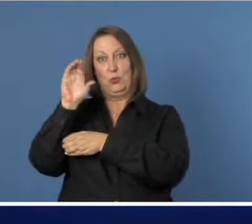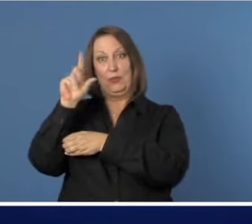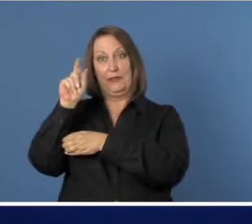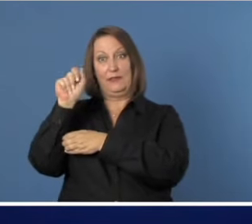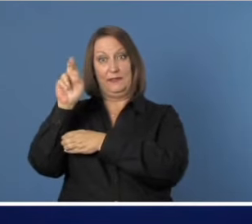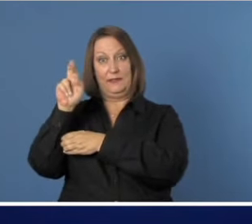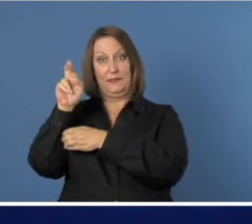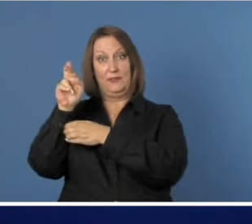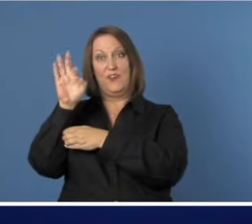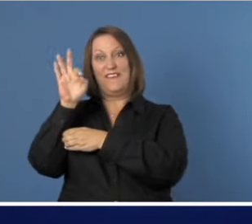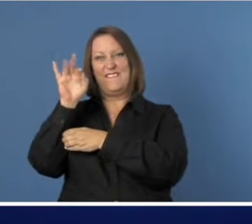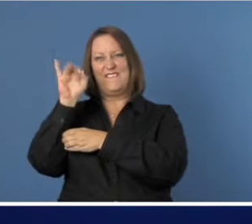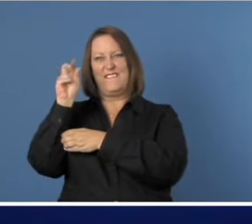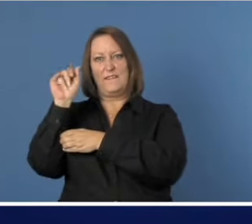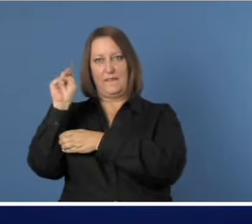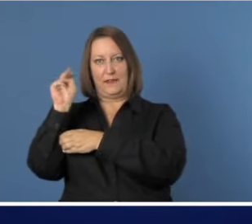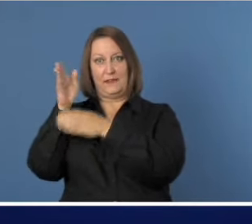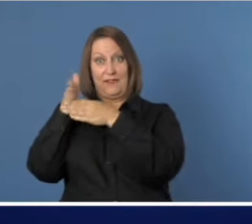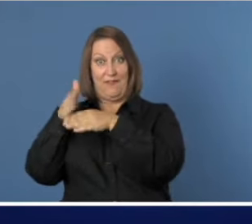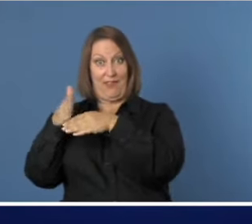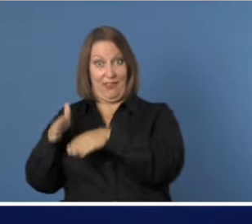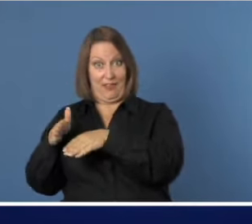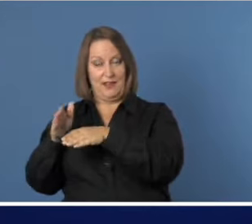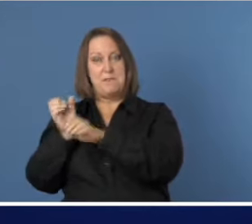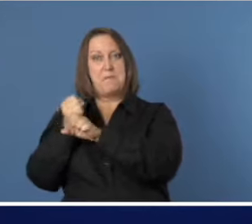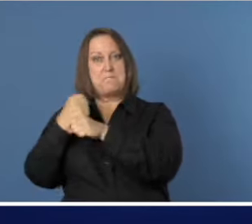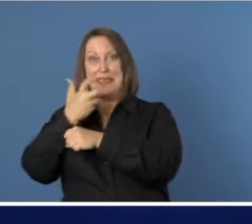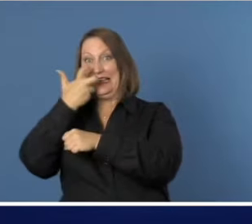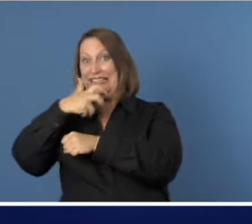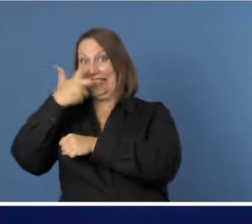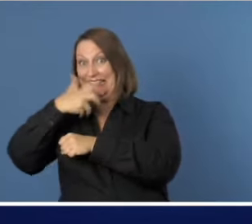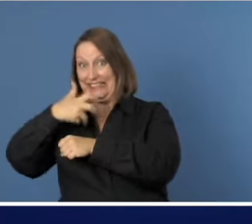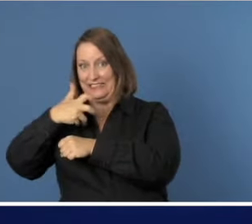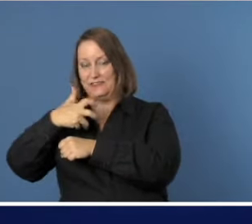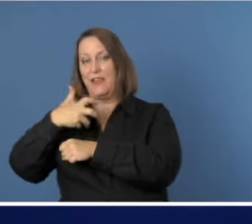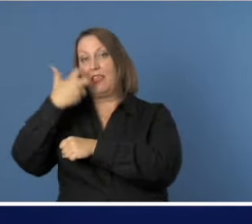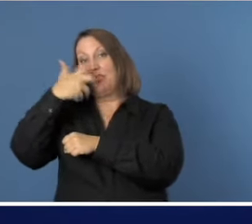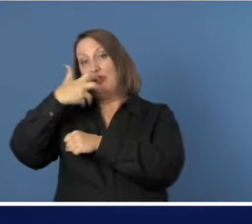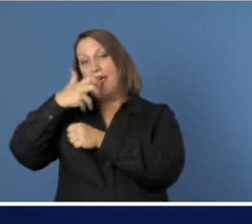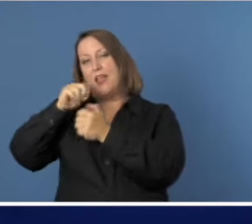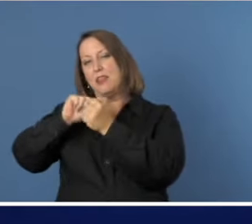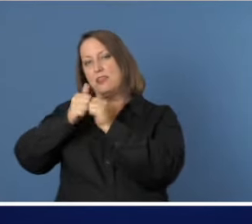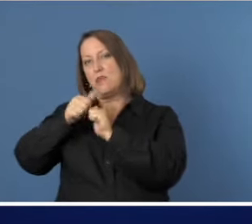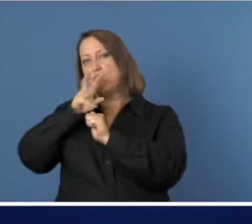water to steam, which powers generators to produce electricity.